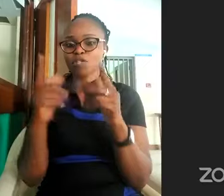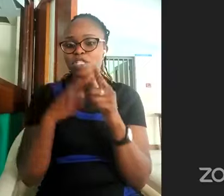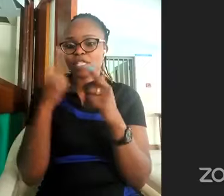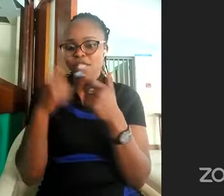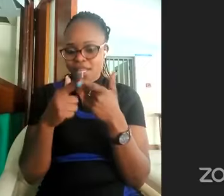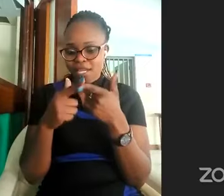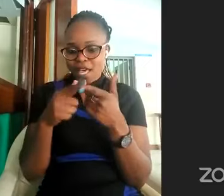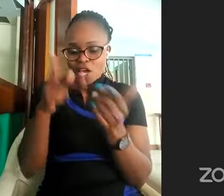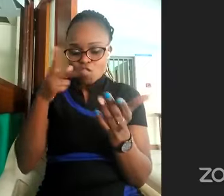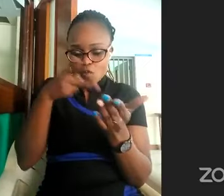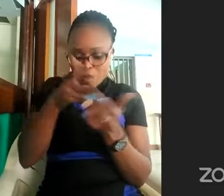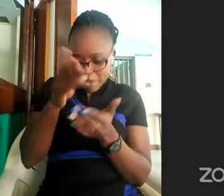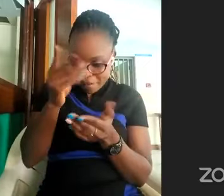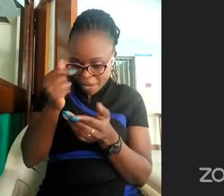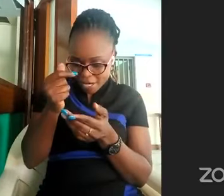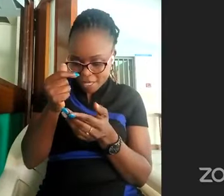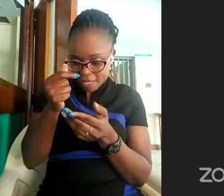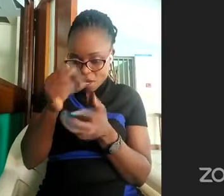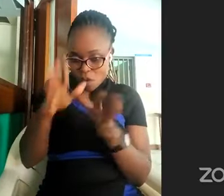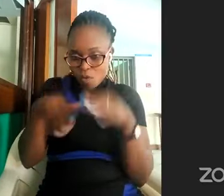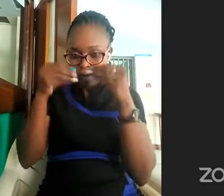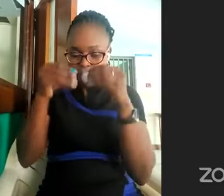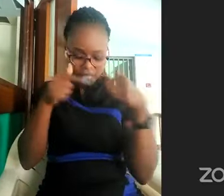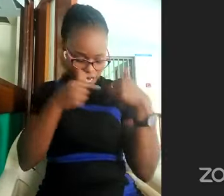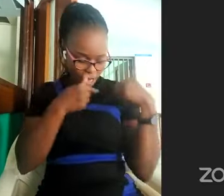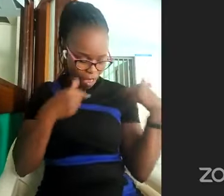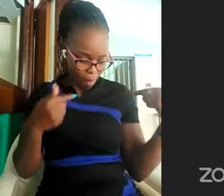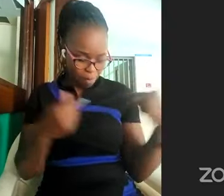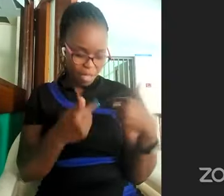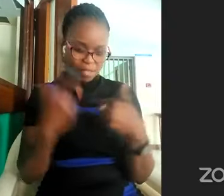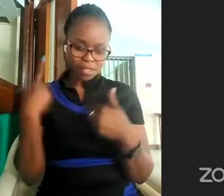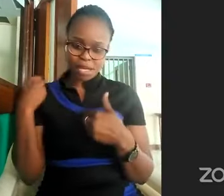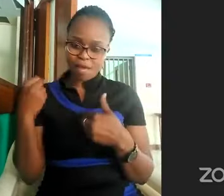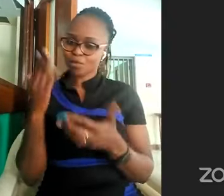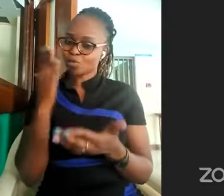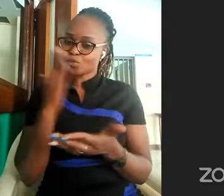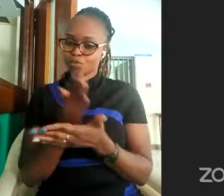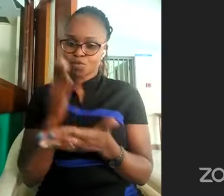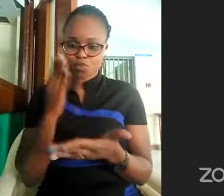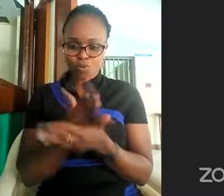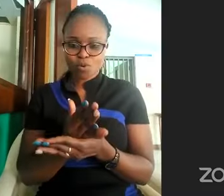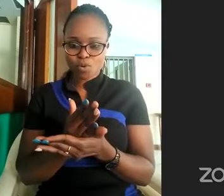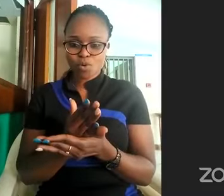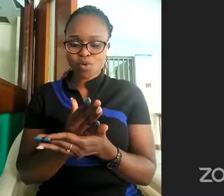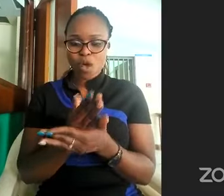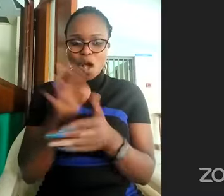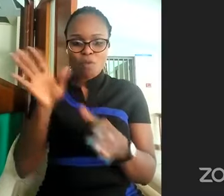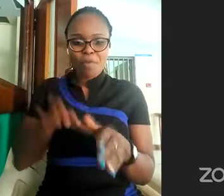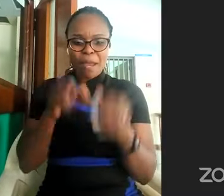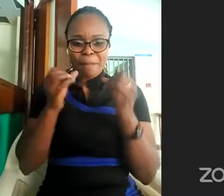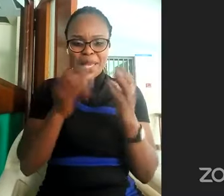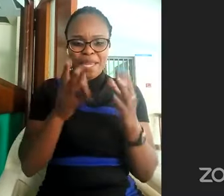unaona inafika hapo pia tunadidimia, ndio maana unapata most women wana end up kwa single mothers, women